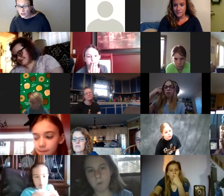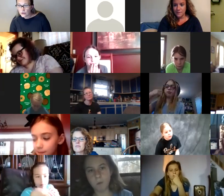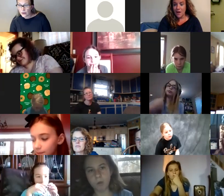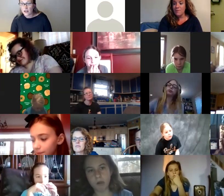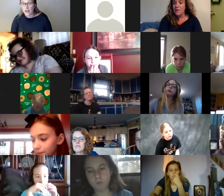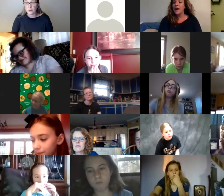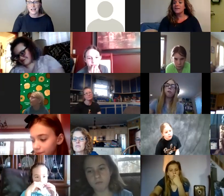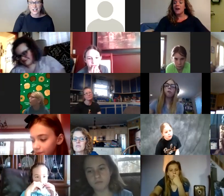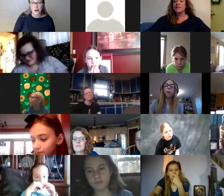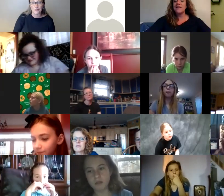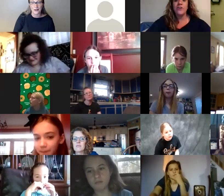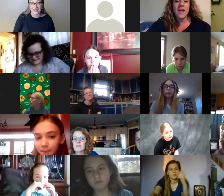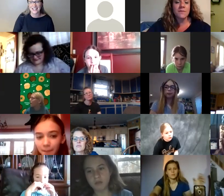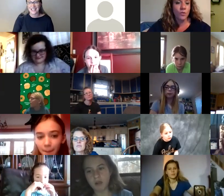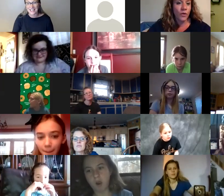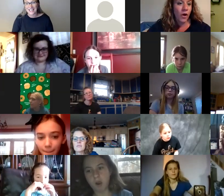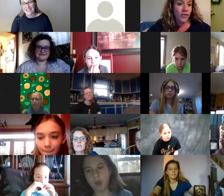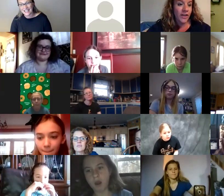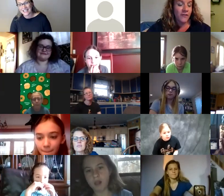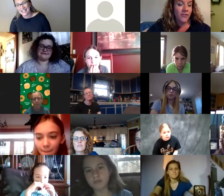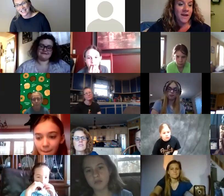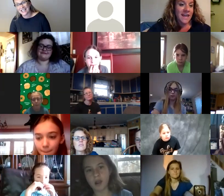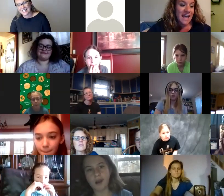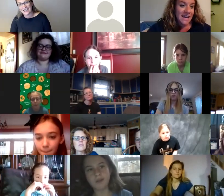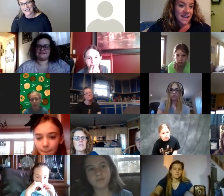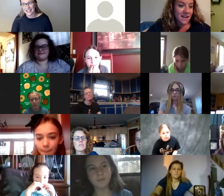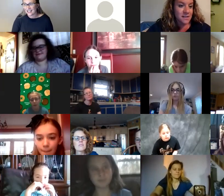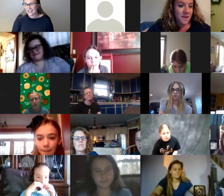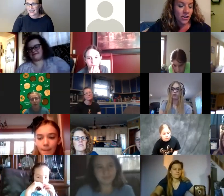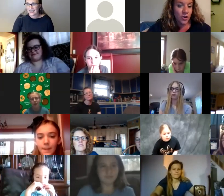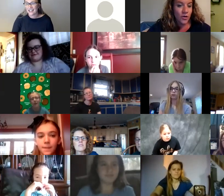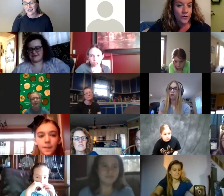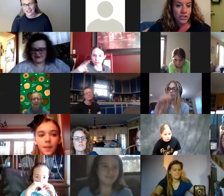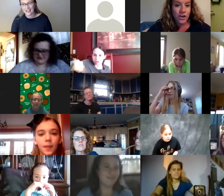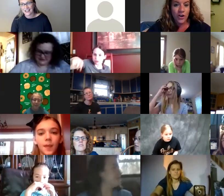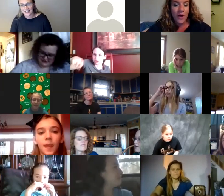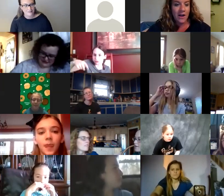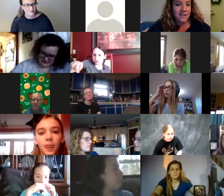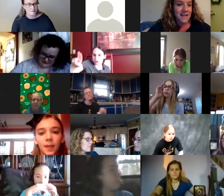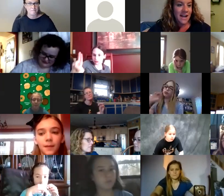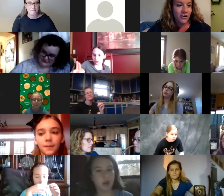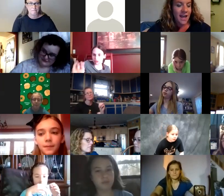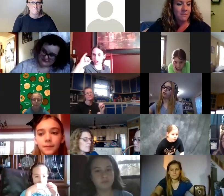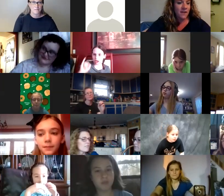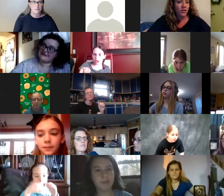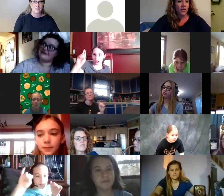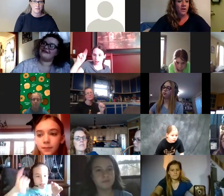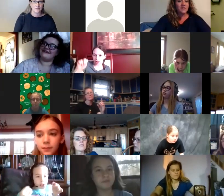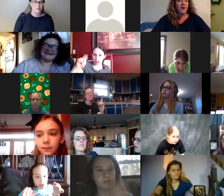lot of people are asking how to sign your name. So we'll go over the alphabet again. So then you should know how to sign your name if you know how to spell your